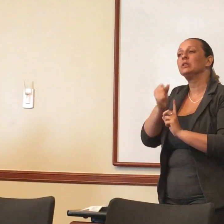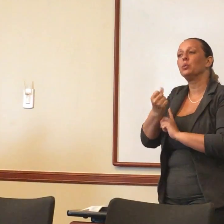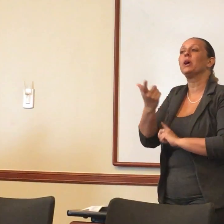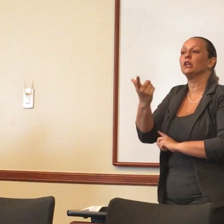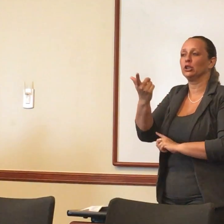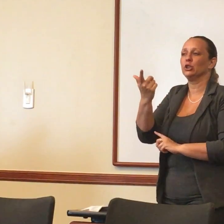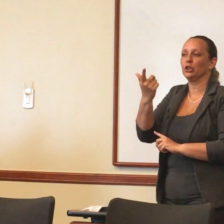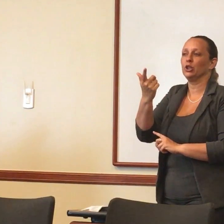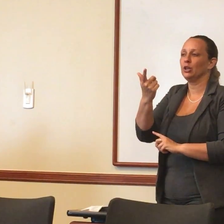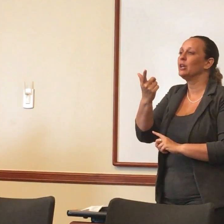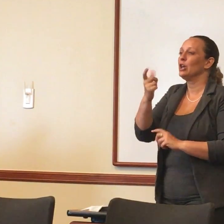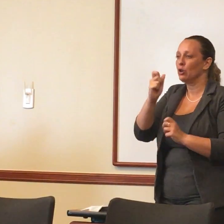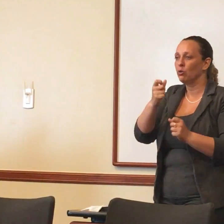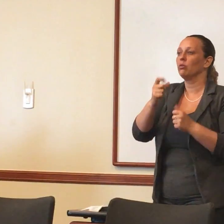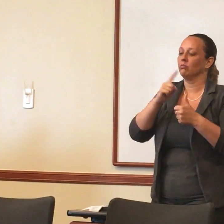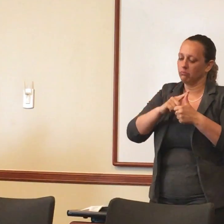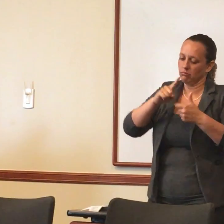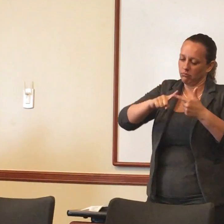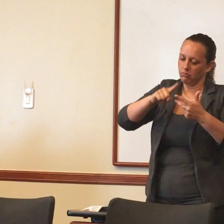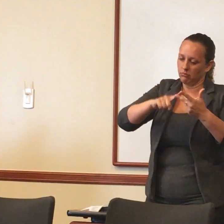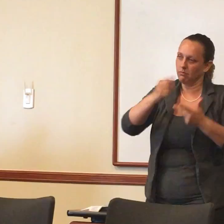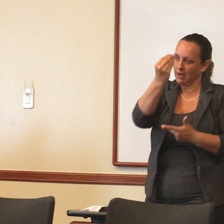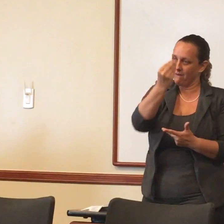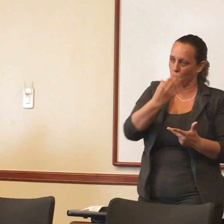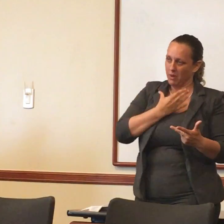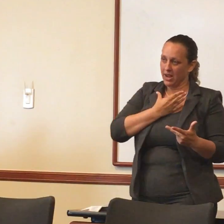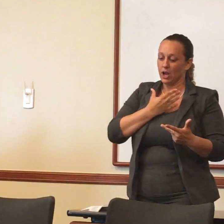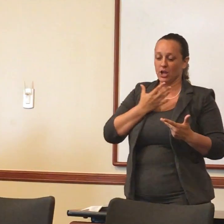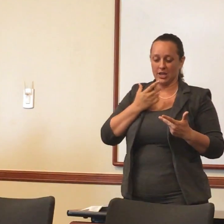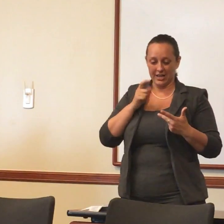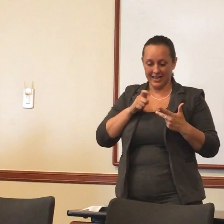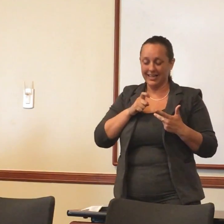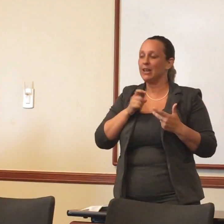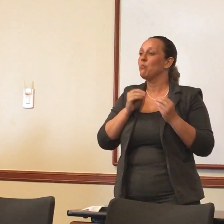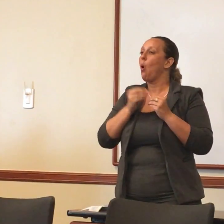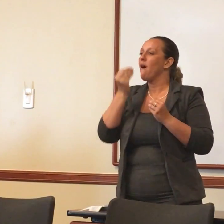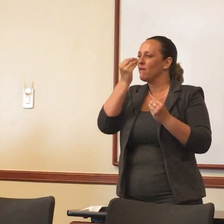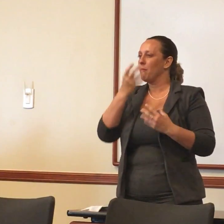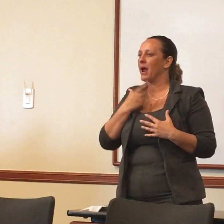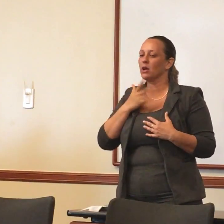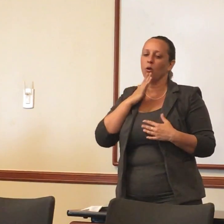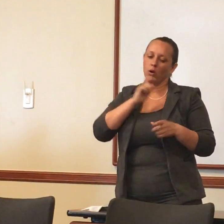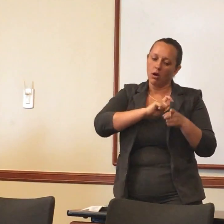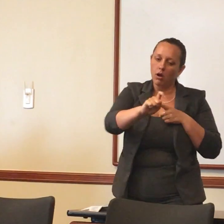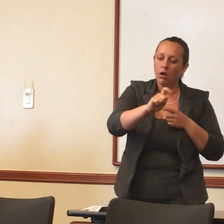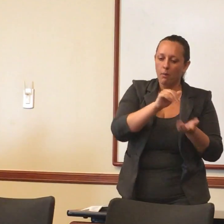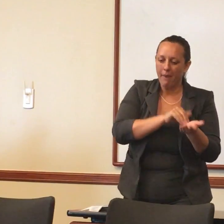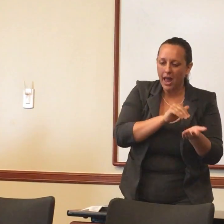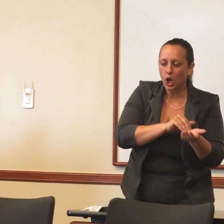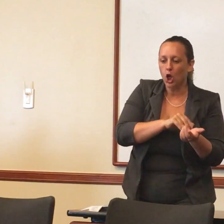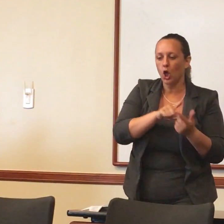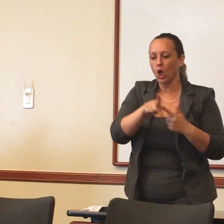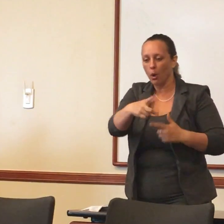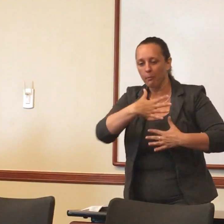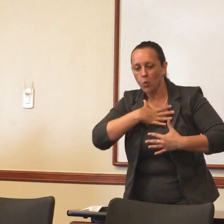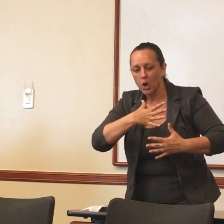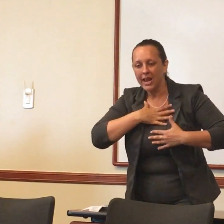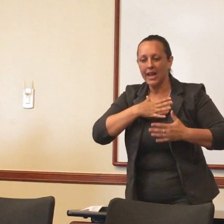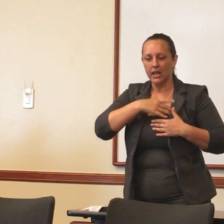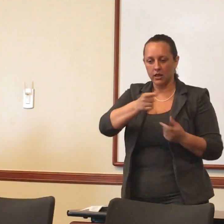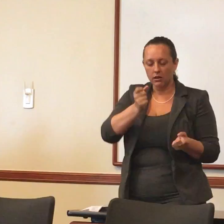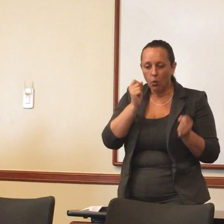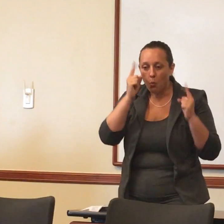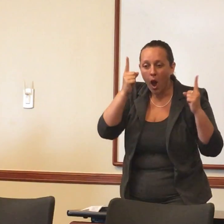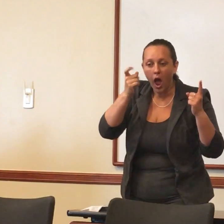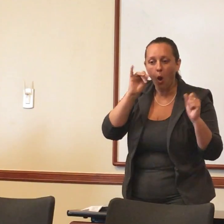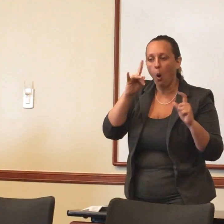situation, you'll give the beginning information. Then the call taker will start asking you a stream of questions as far as if it's a medical call. Is the person breathing and